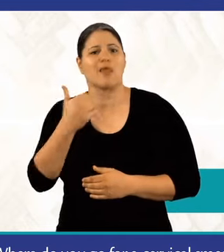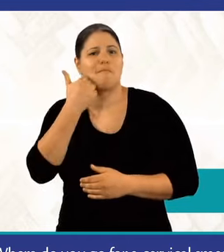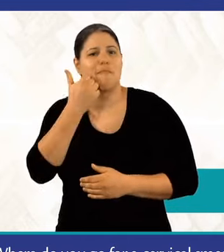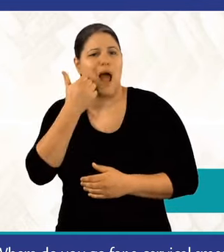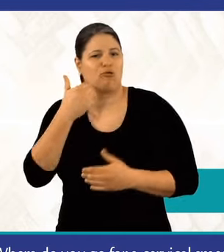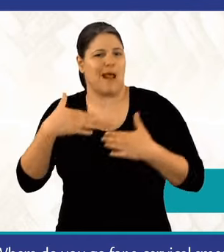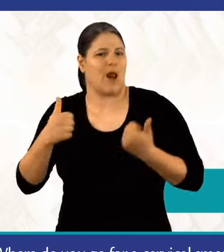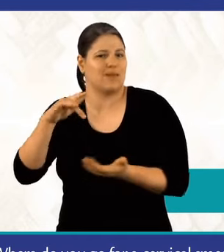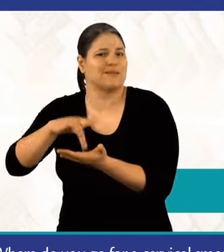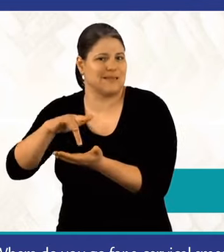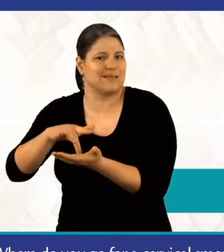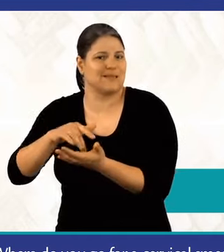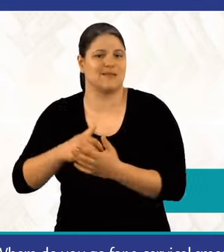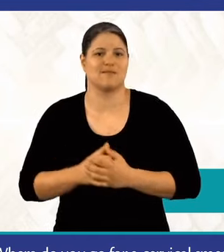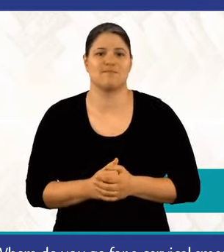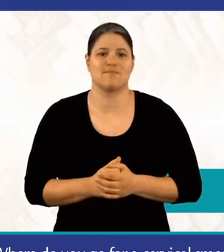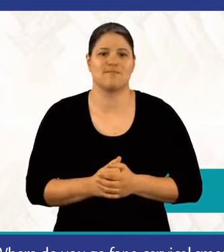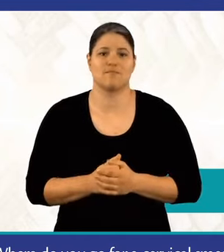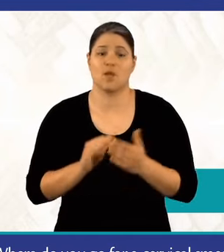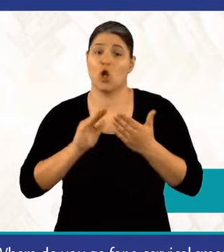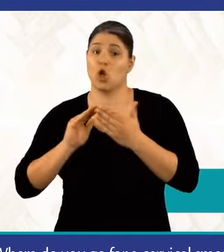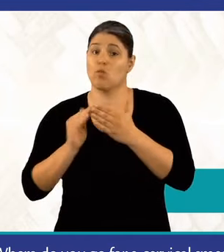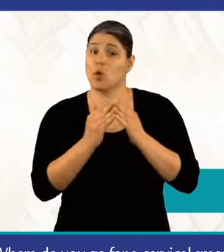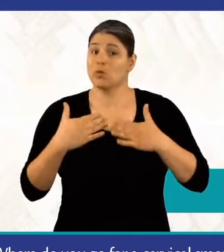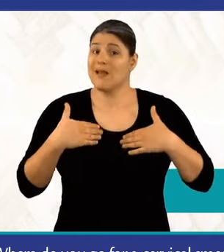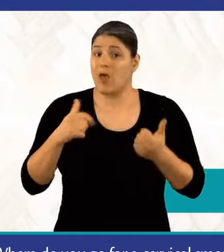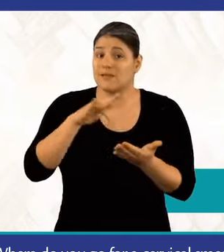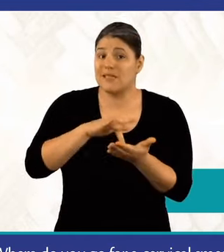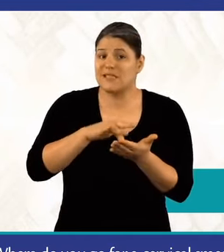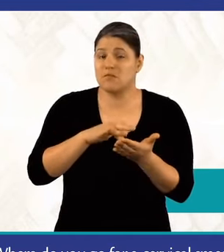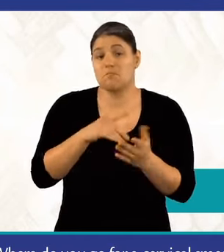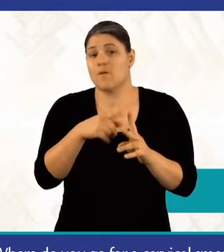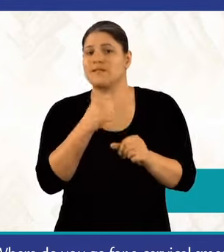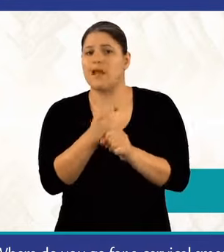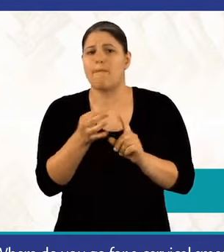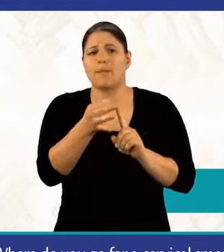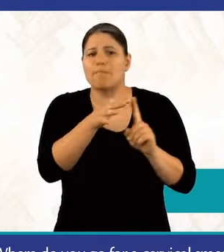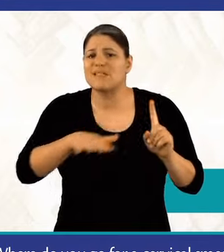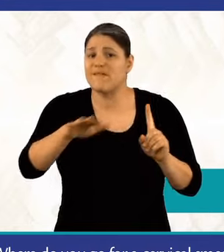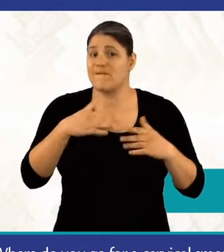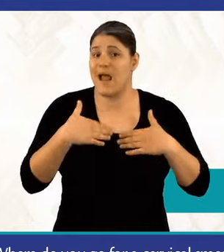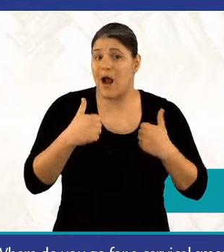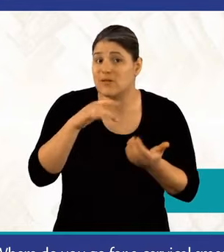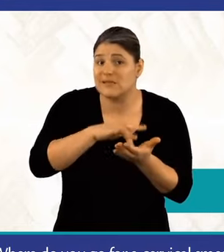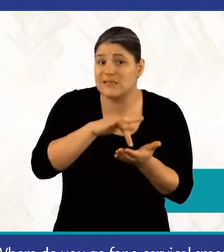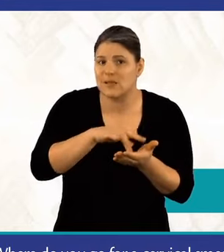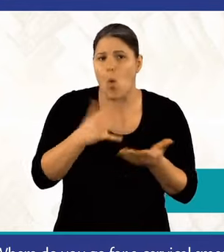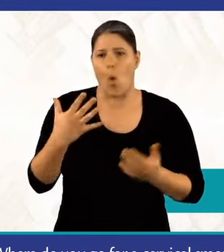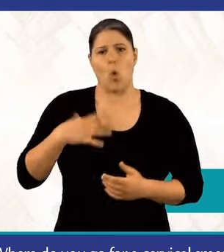Marae-based or other Māori health centres, and community health centres, for example Pacific Health Centres and